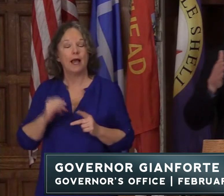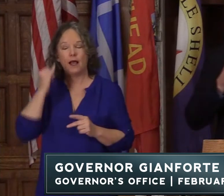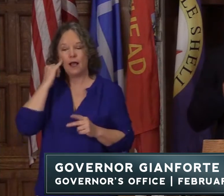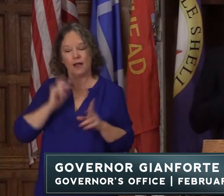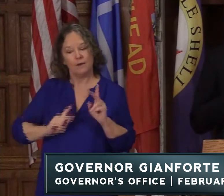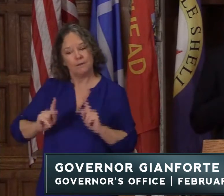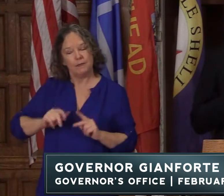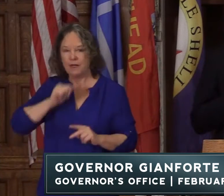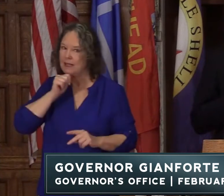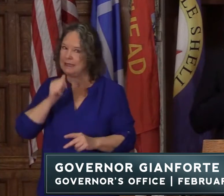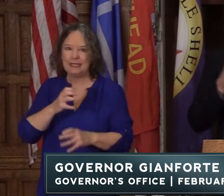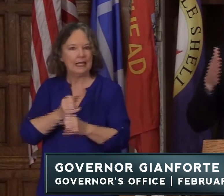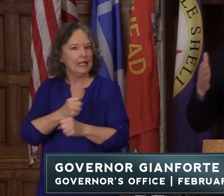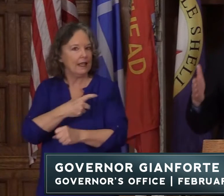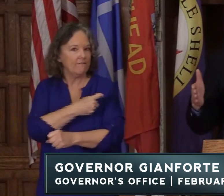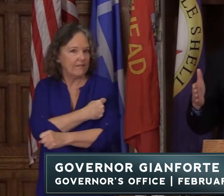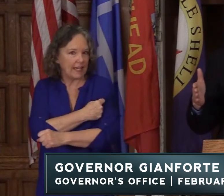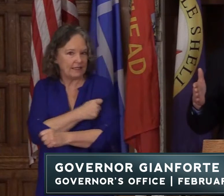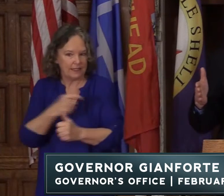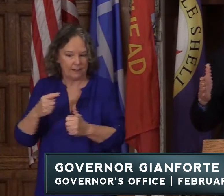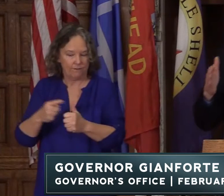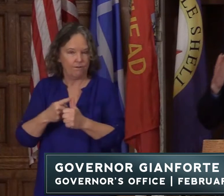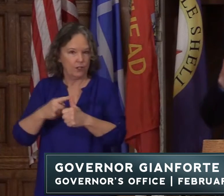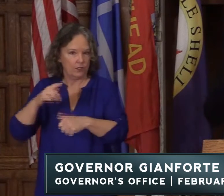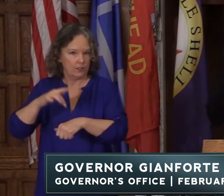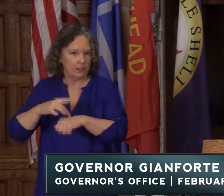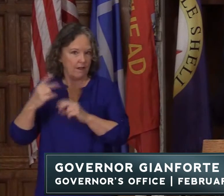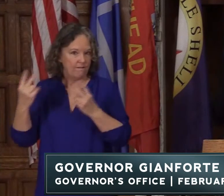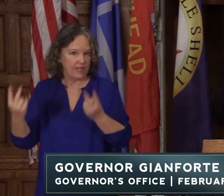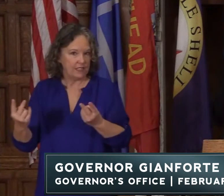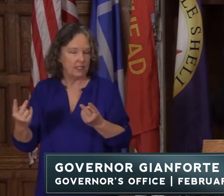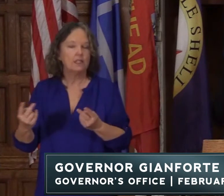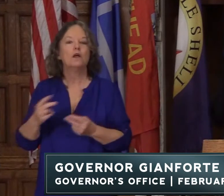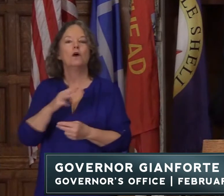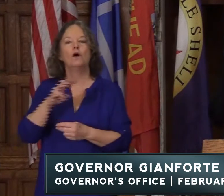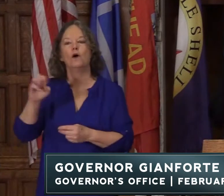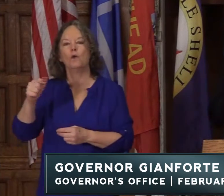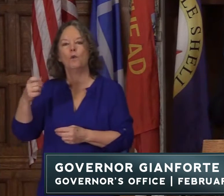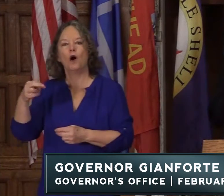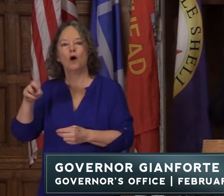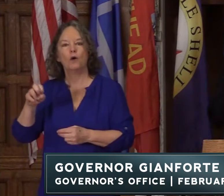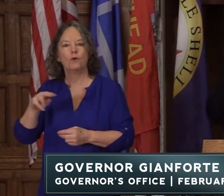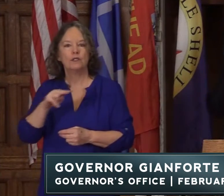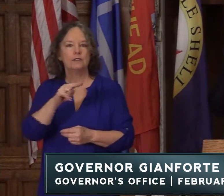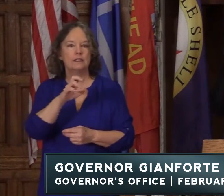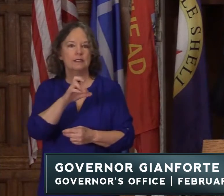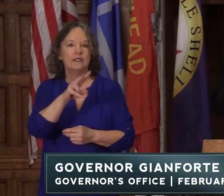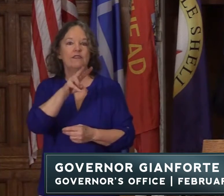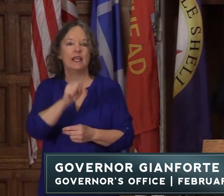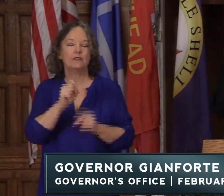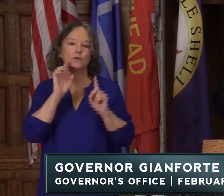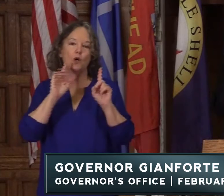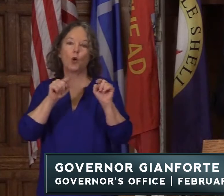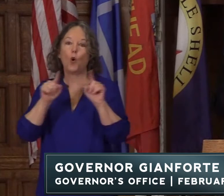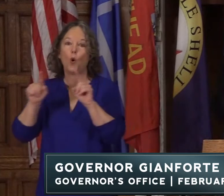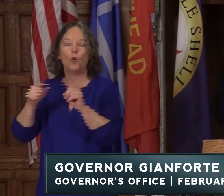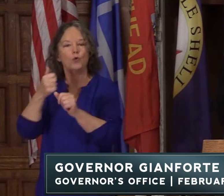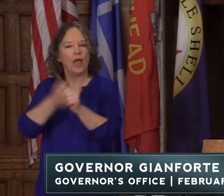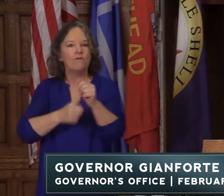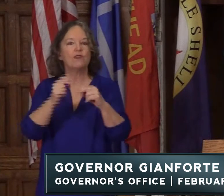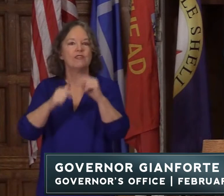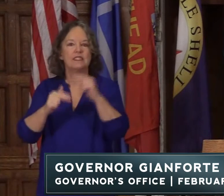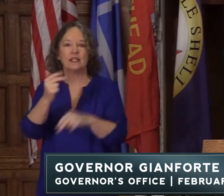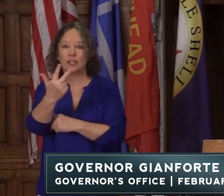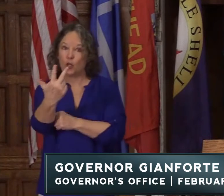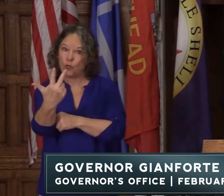not get a vaccine on their first visit, Walgreens and CVS are gonna be to every facility three times. So if they